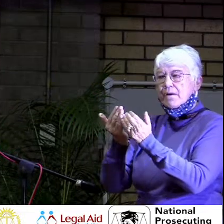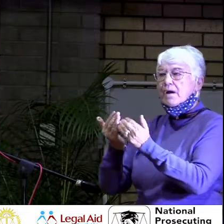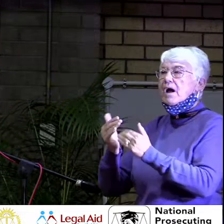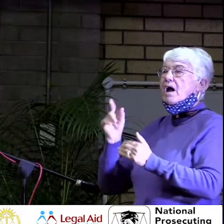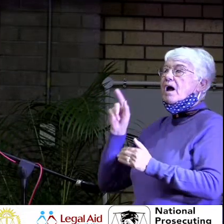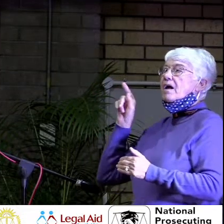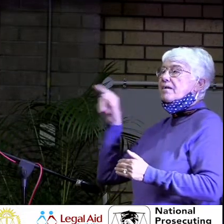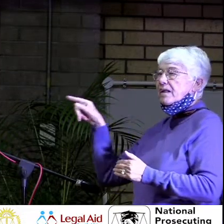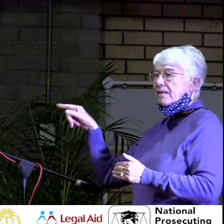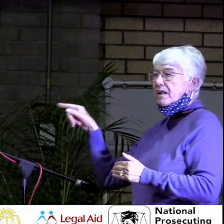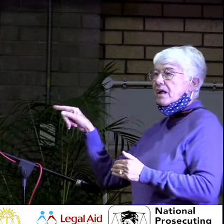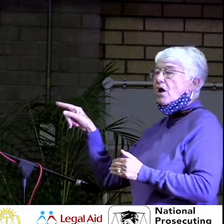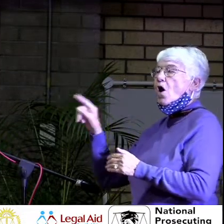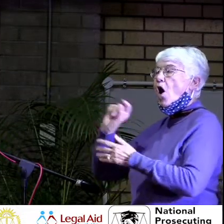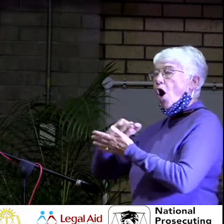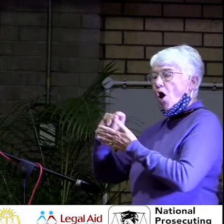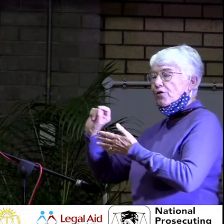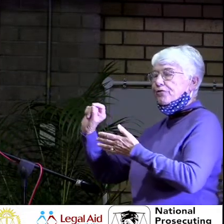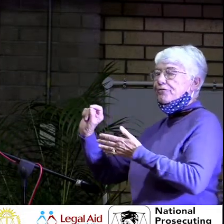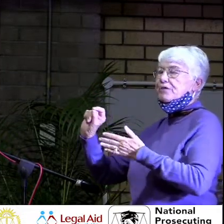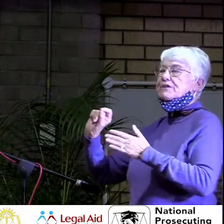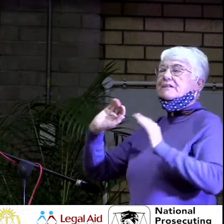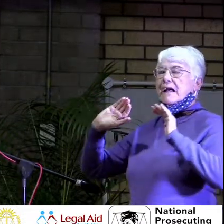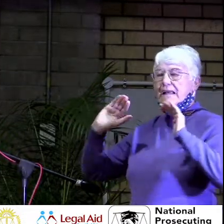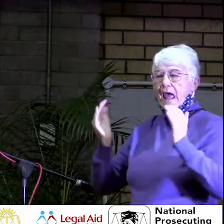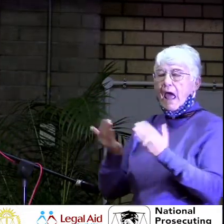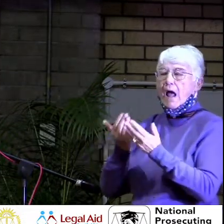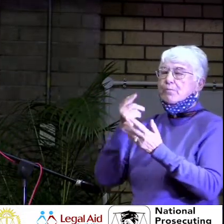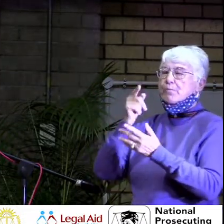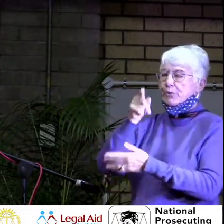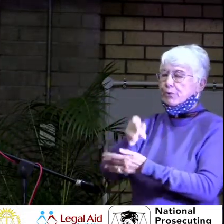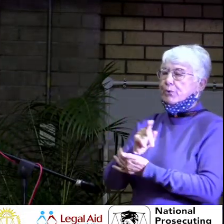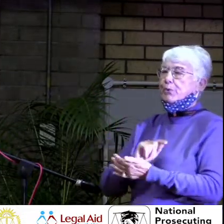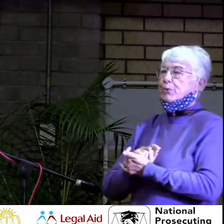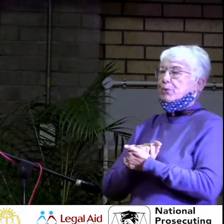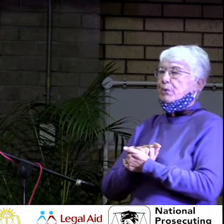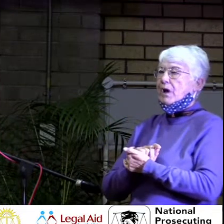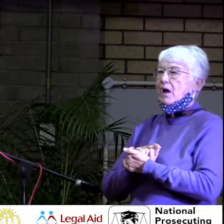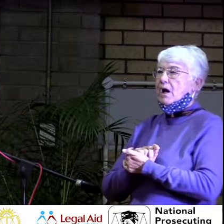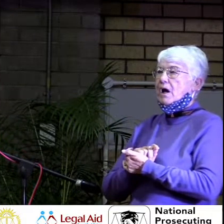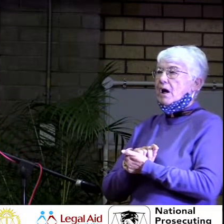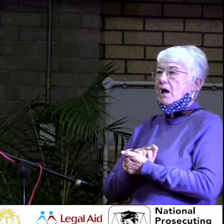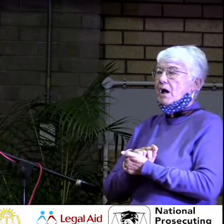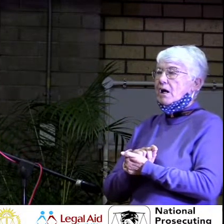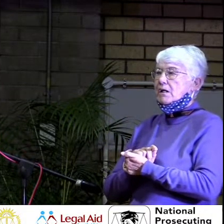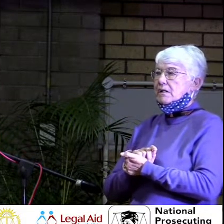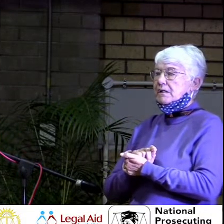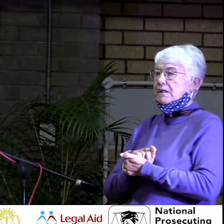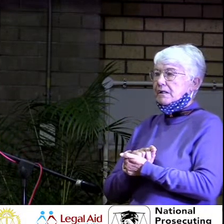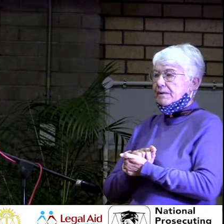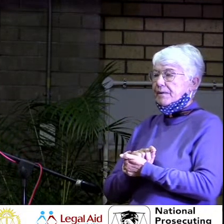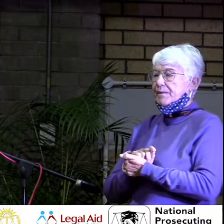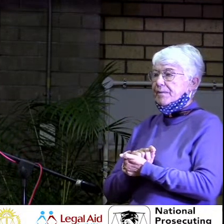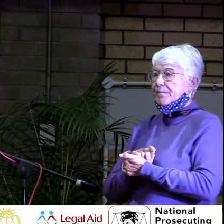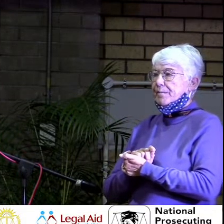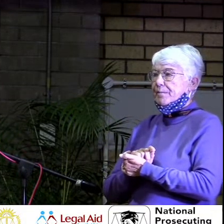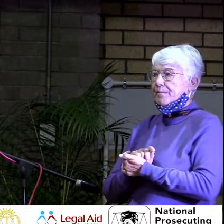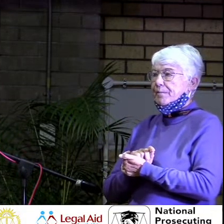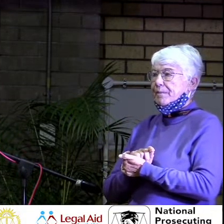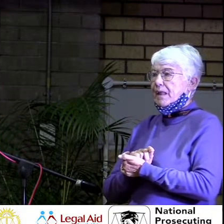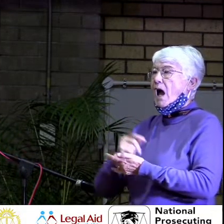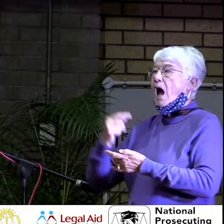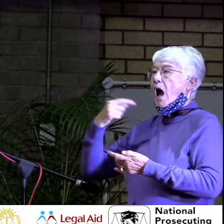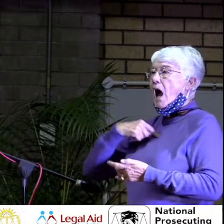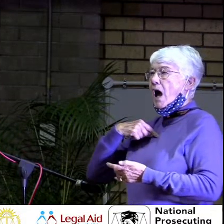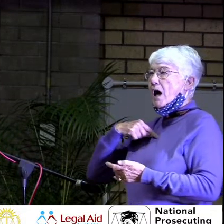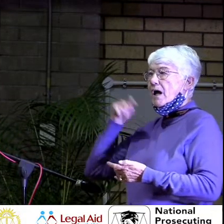the survivor, to explain how the court processes work and to get the matter trial ready. We as